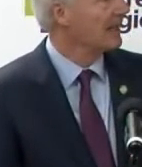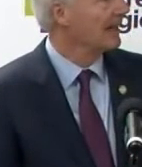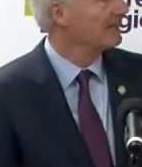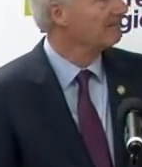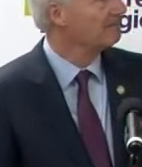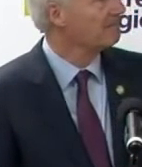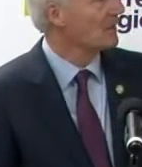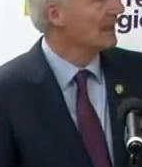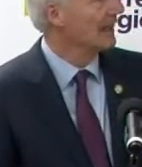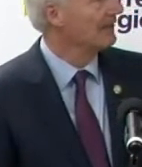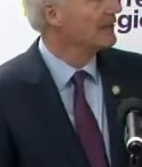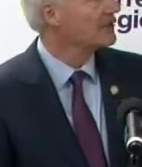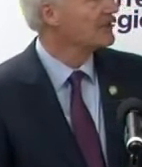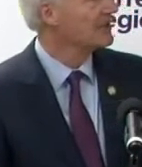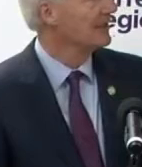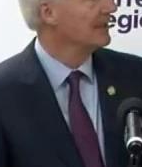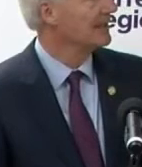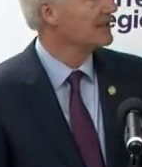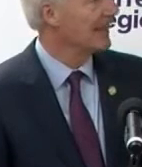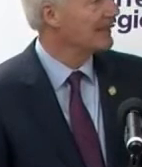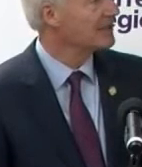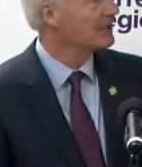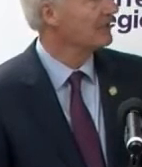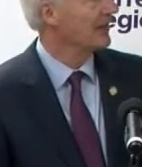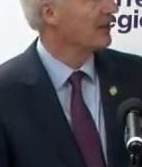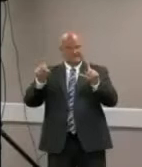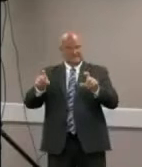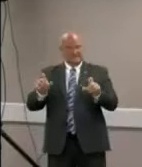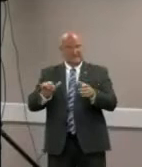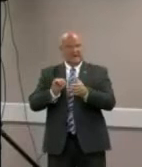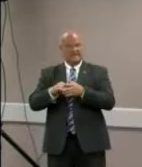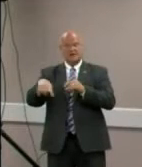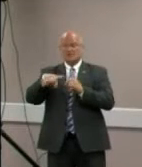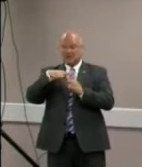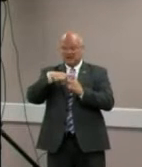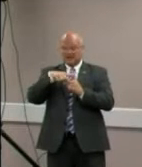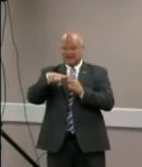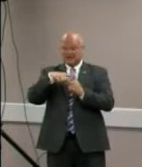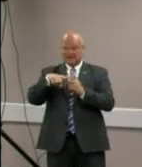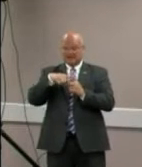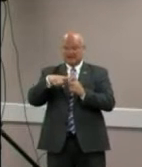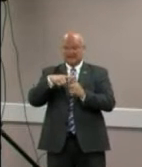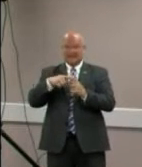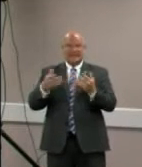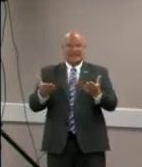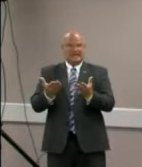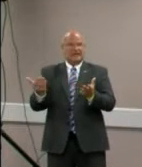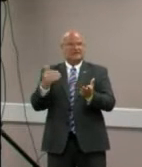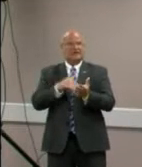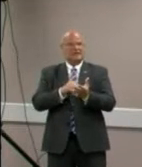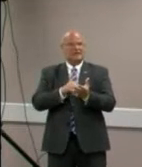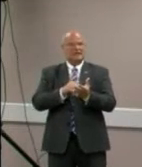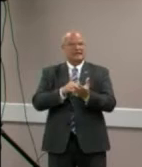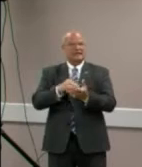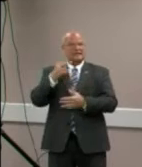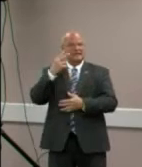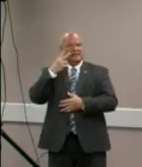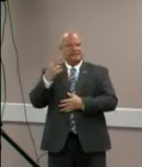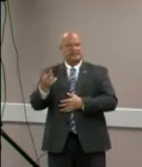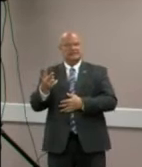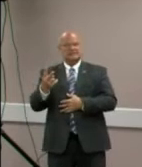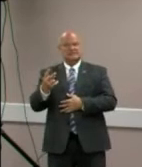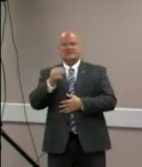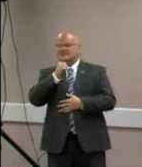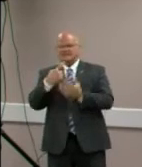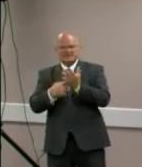The next slide, and this is the tests that are positive. And here again, you'll see